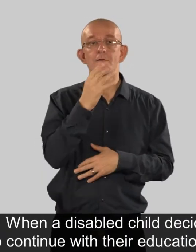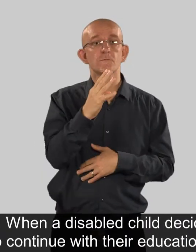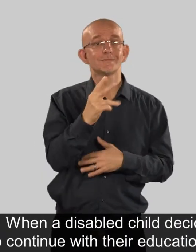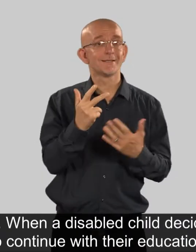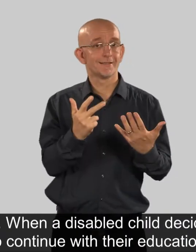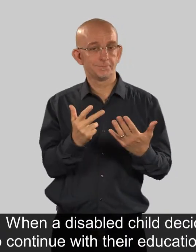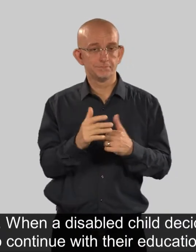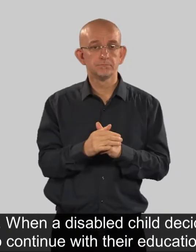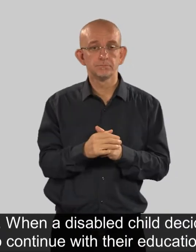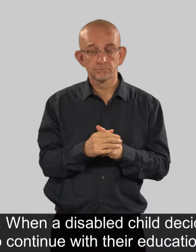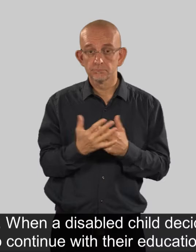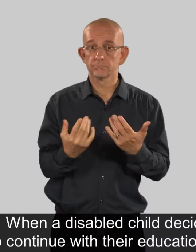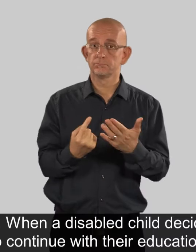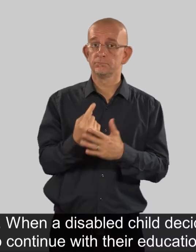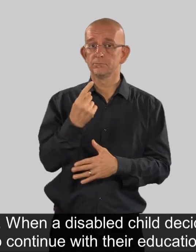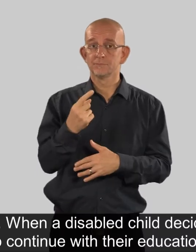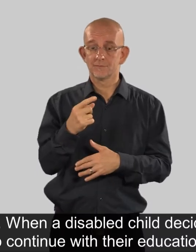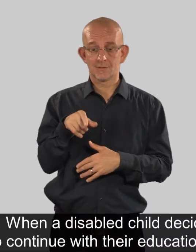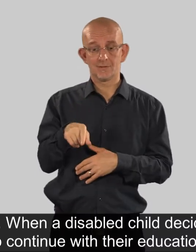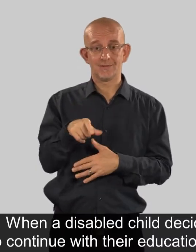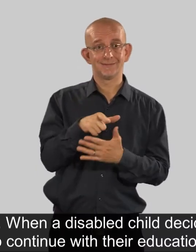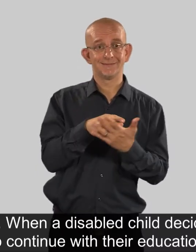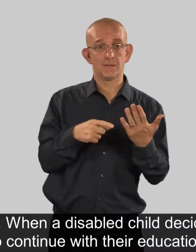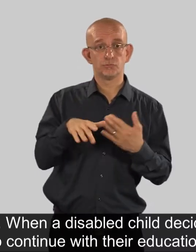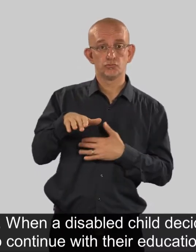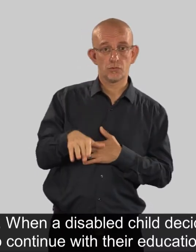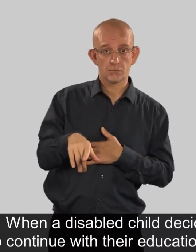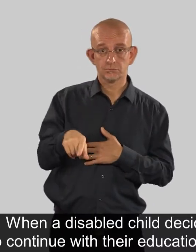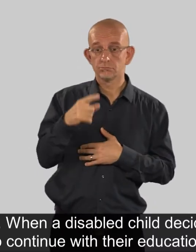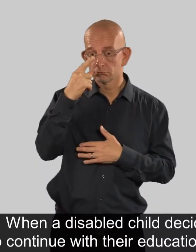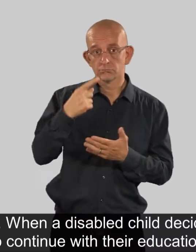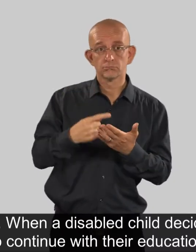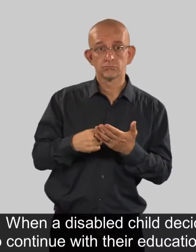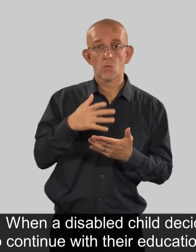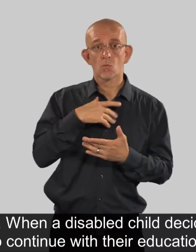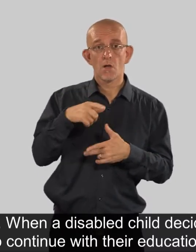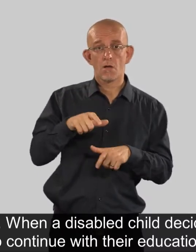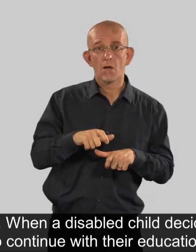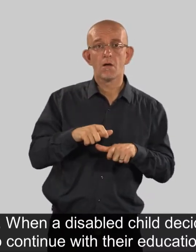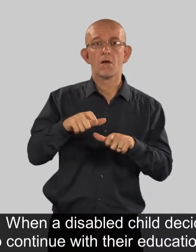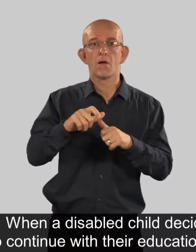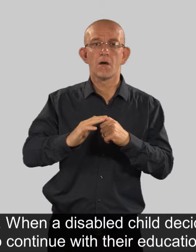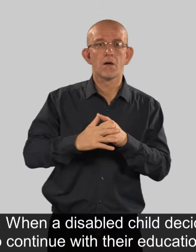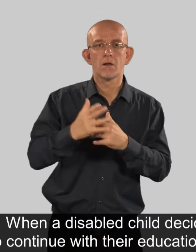48. When a disabled child decides to continue with their education, such as